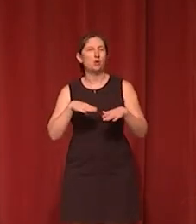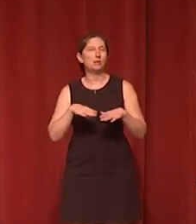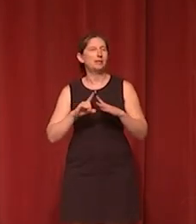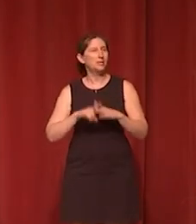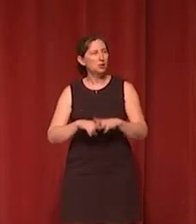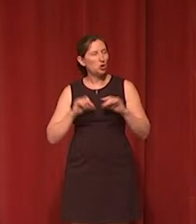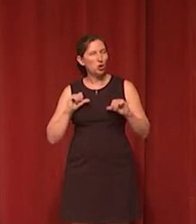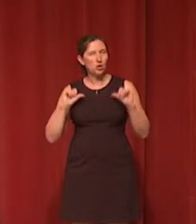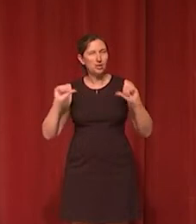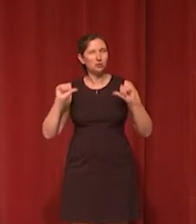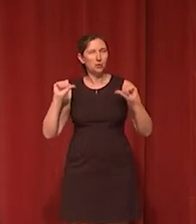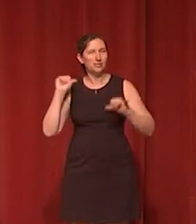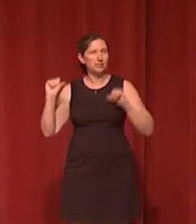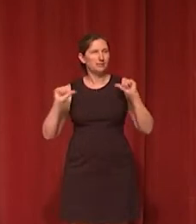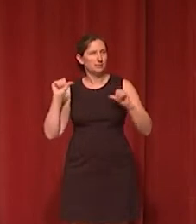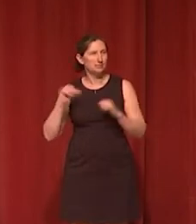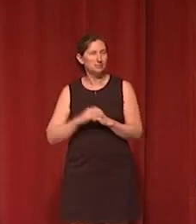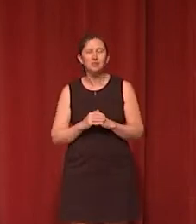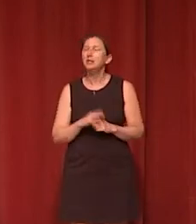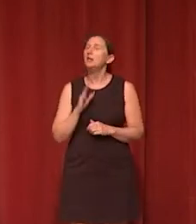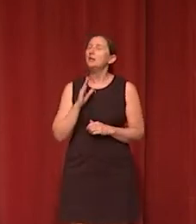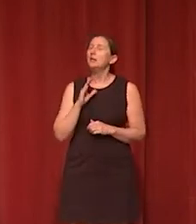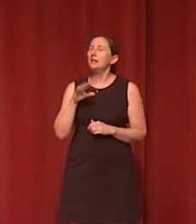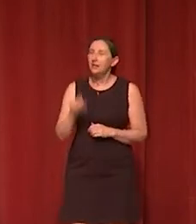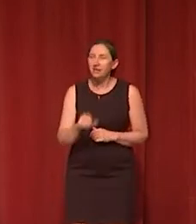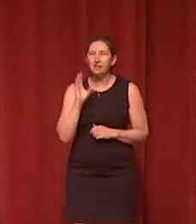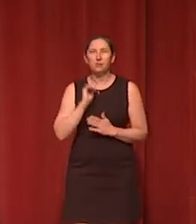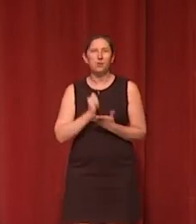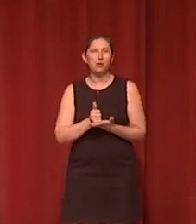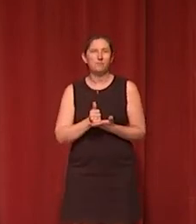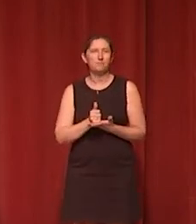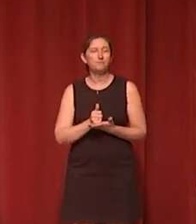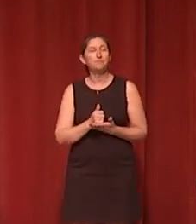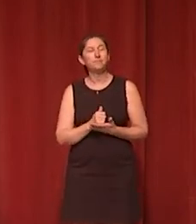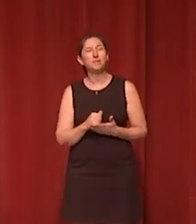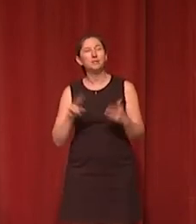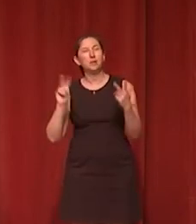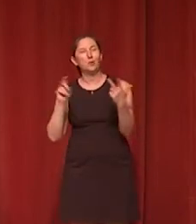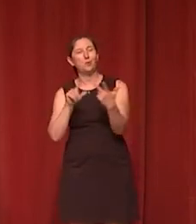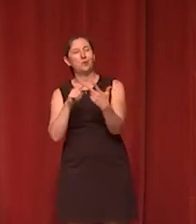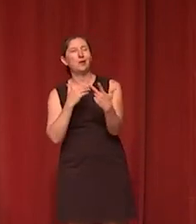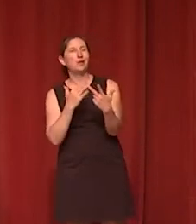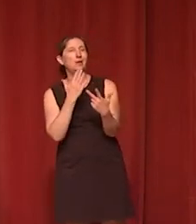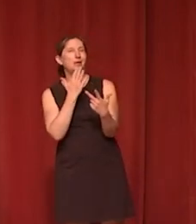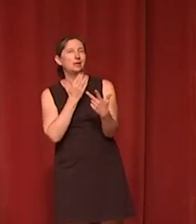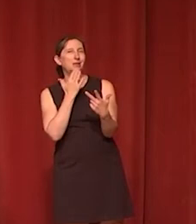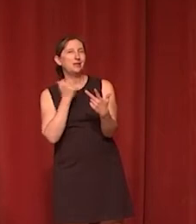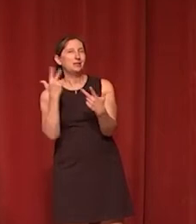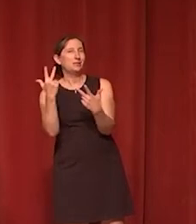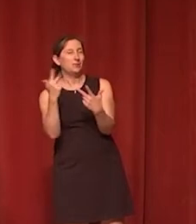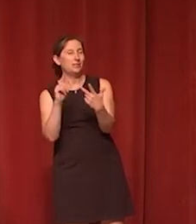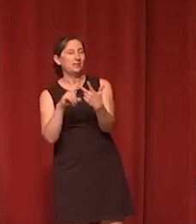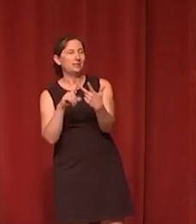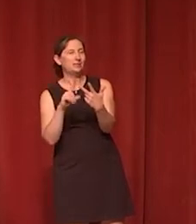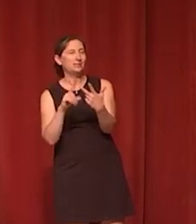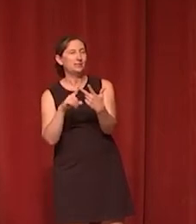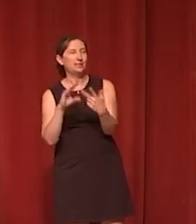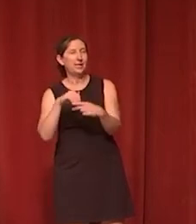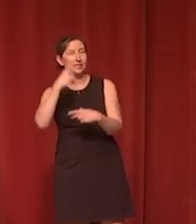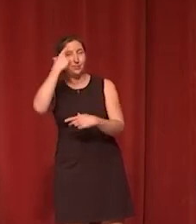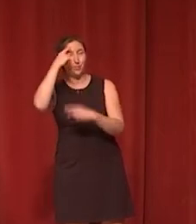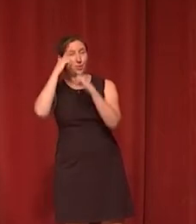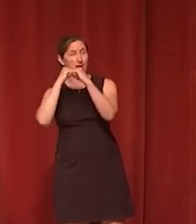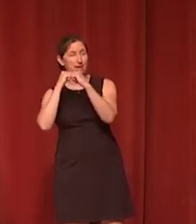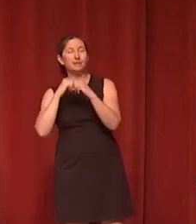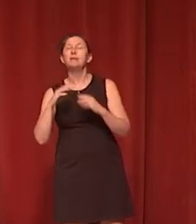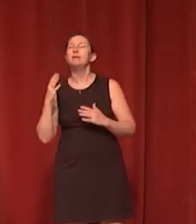vascular risk factors, that it does help. Type 3 diabetes in the brain, again, we do have some research team members. Dr. Barbara